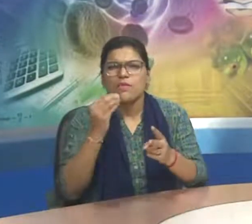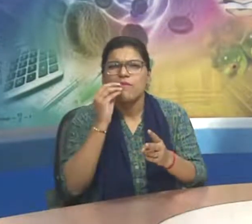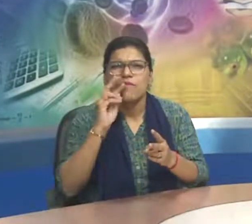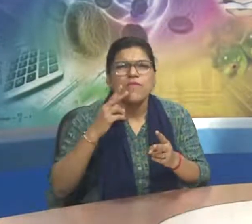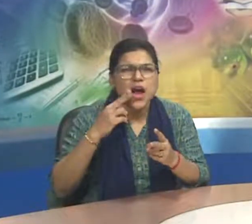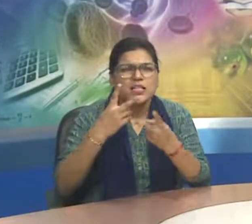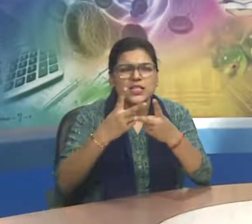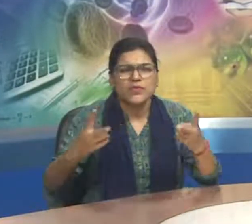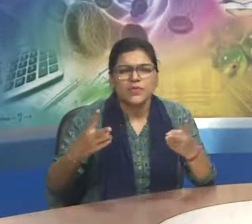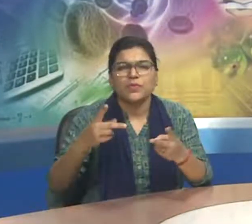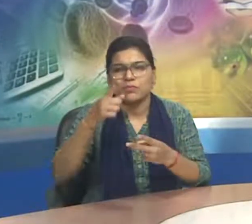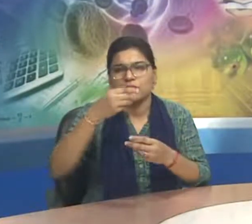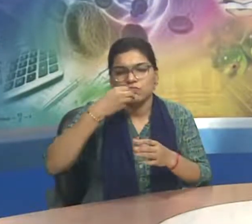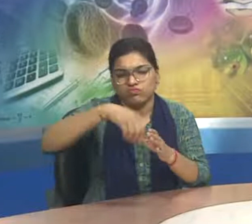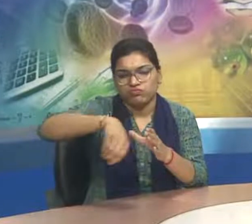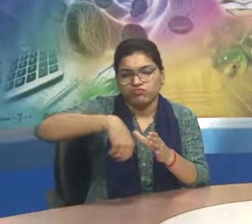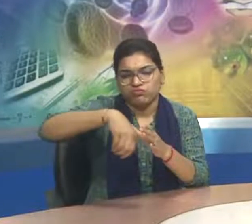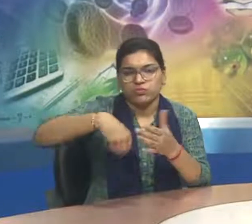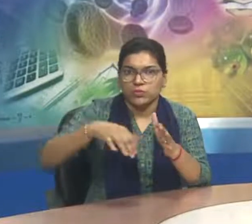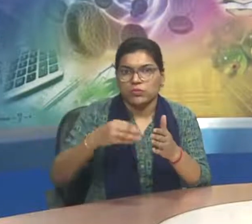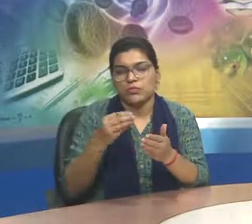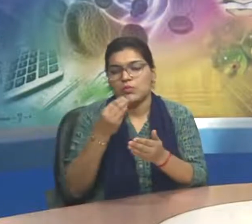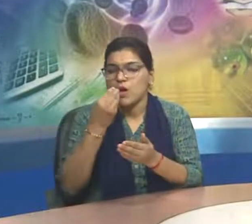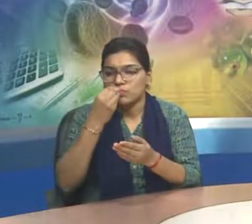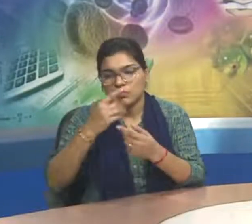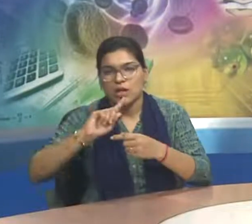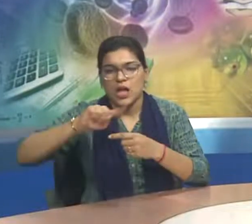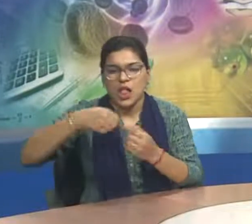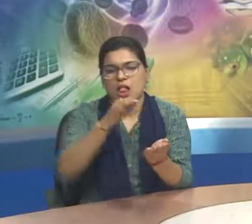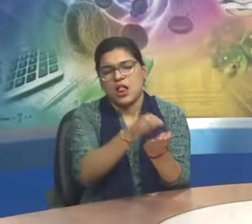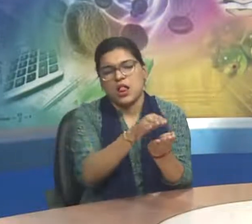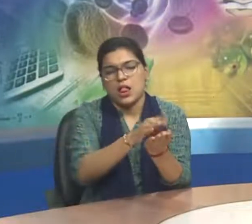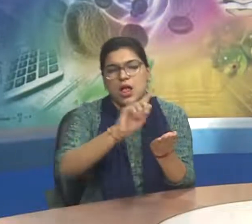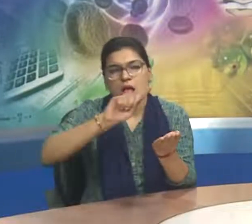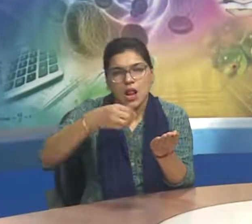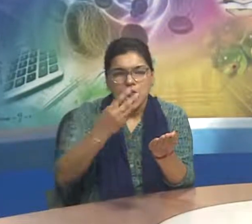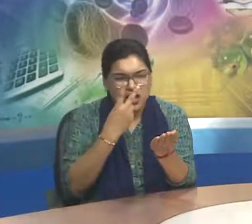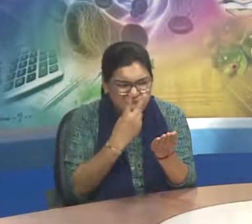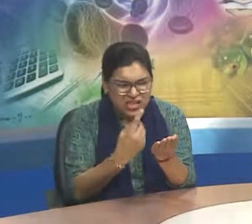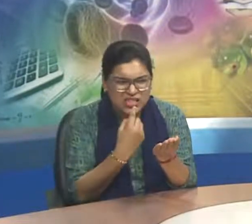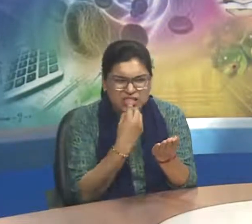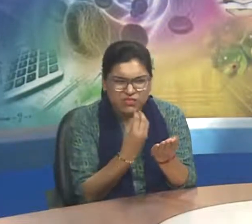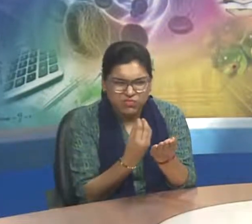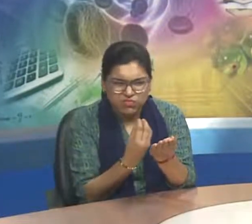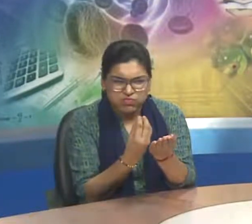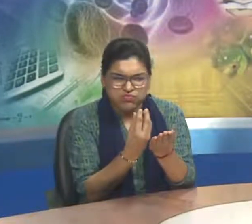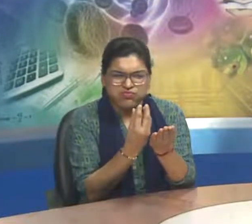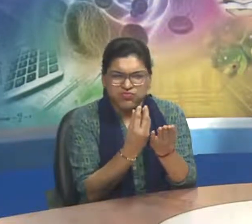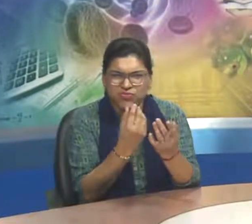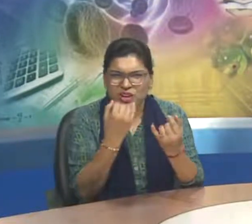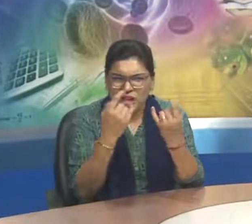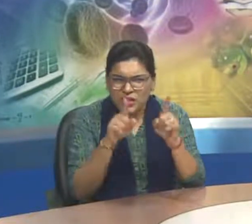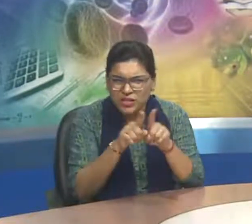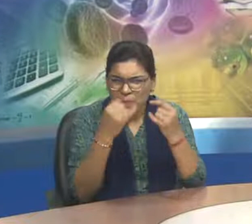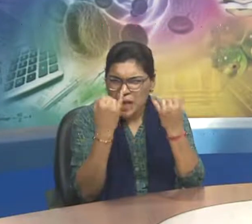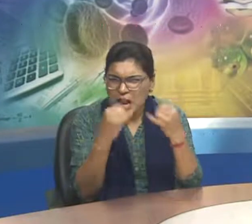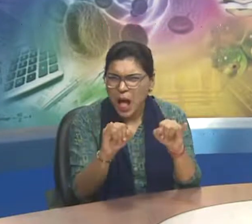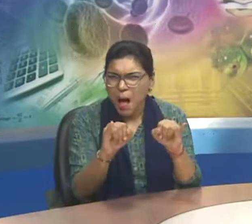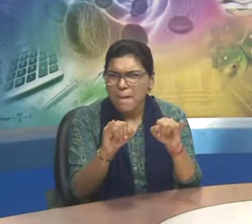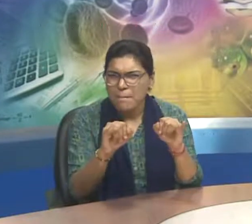animals, fungi, bacteria, vegetables, fruits, all those things which we use for